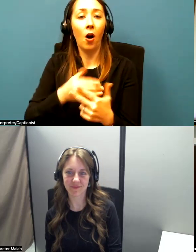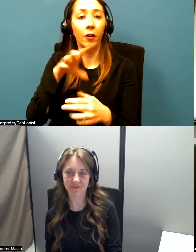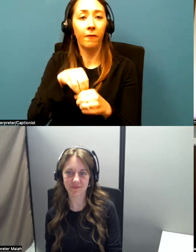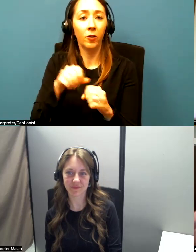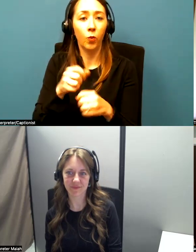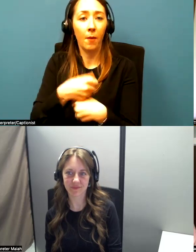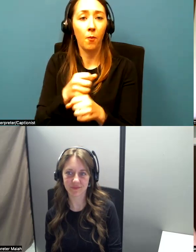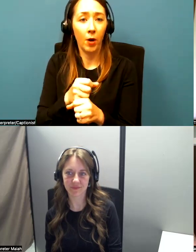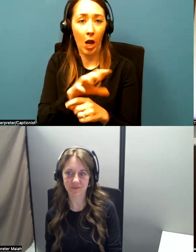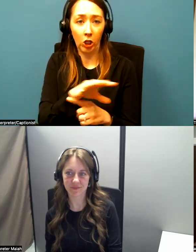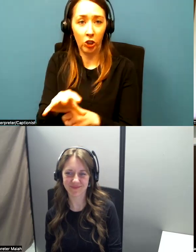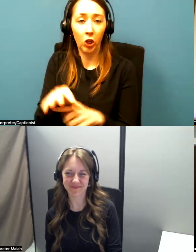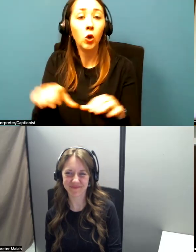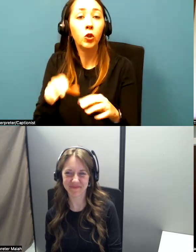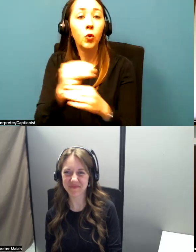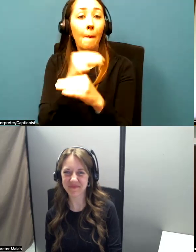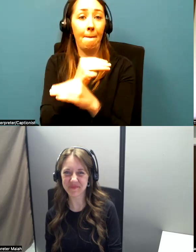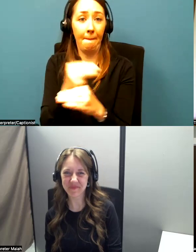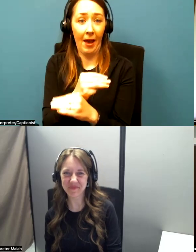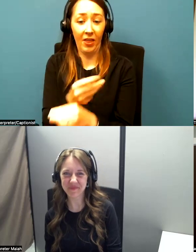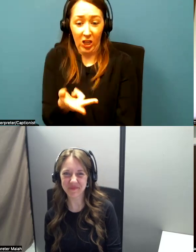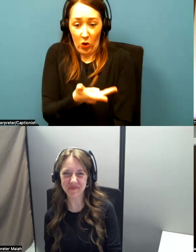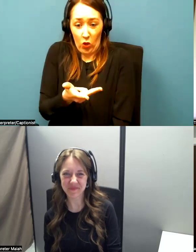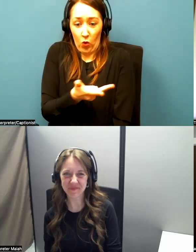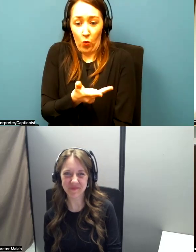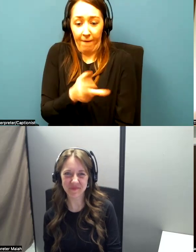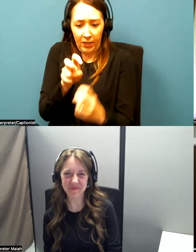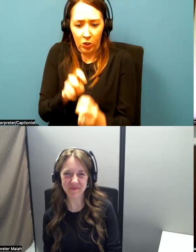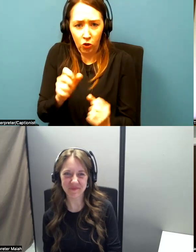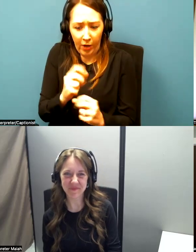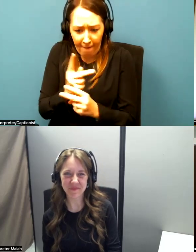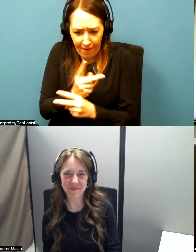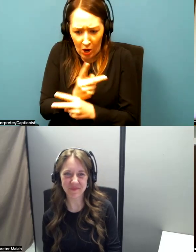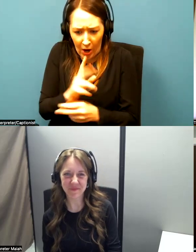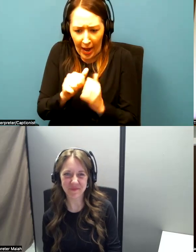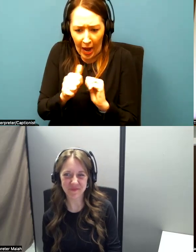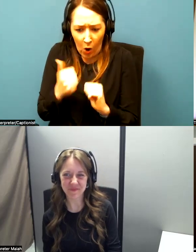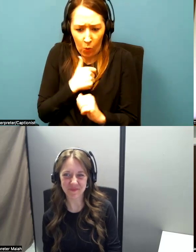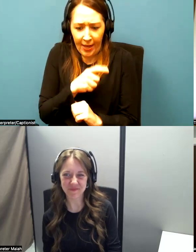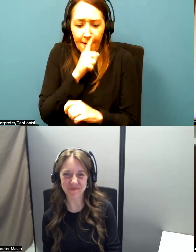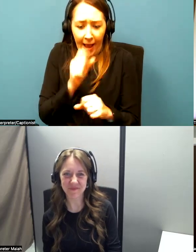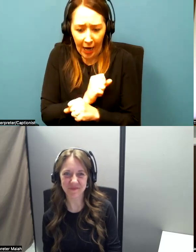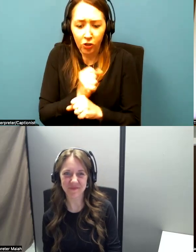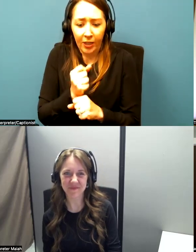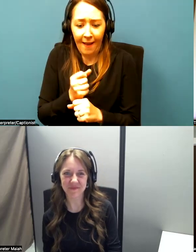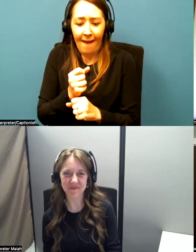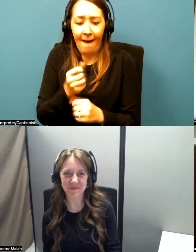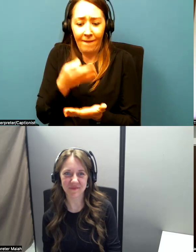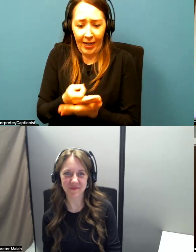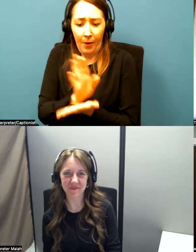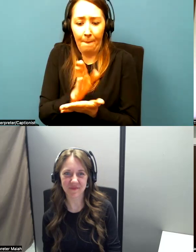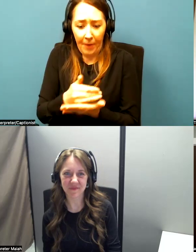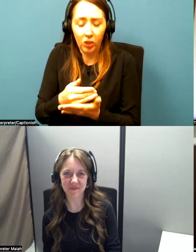and Jimmy do math. And it was just the three of us sitting there trying to crunch the numbers of how we were going to make this financially work.